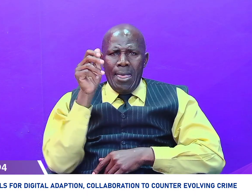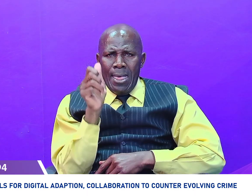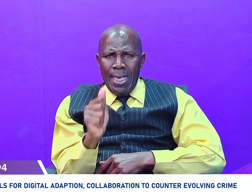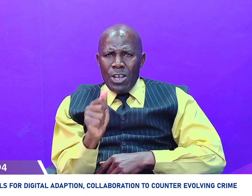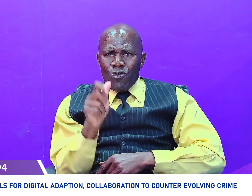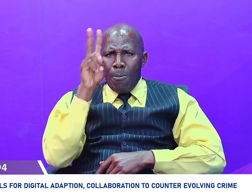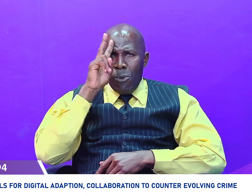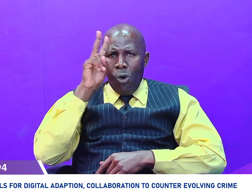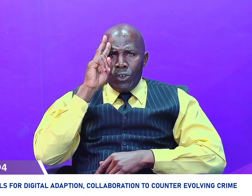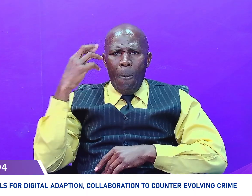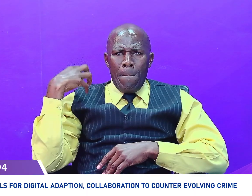by